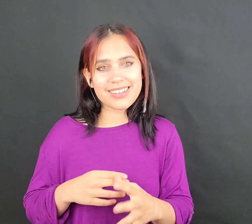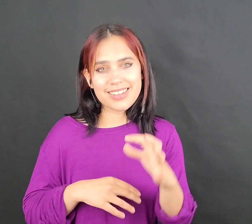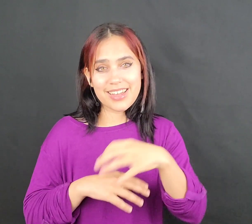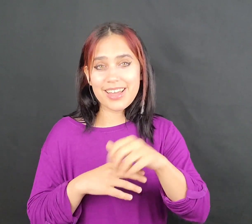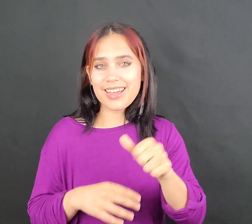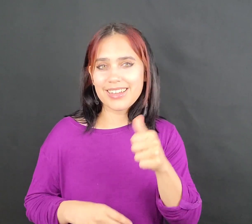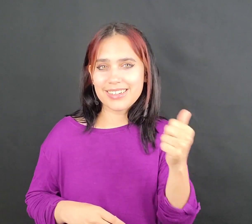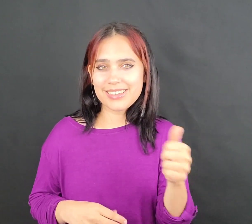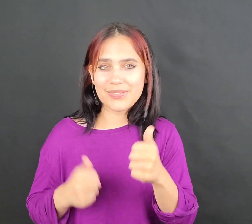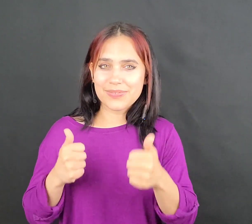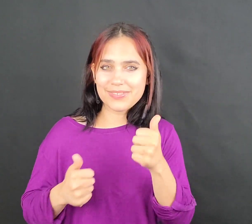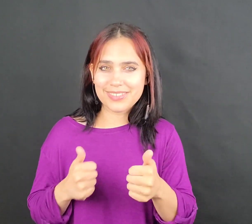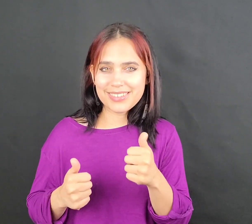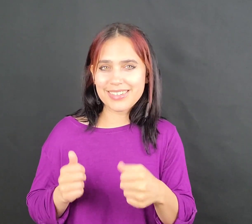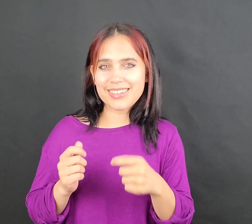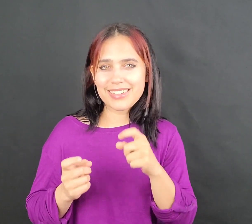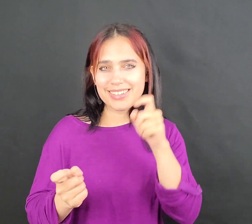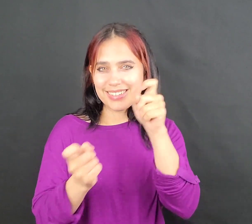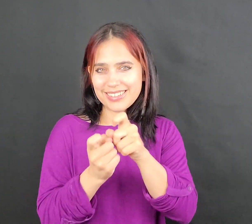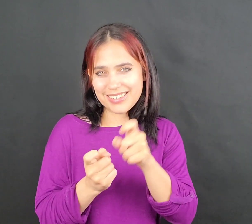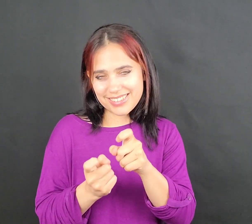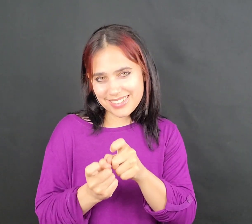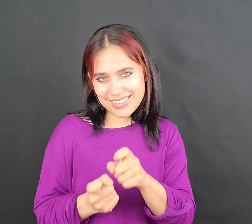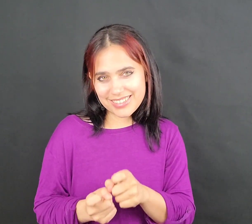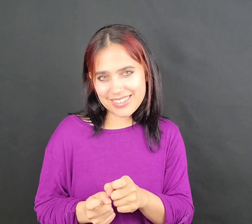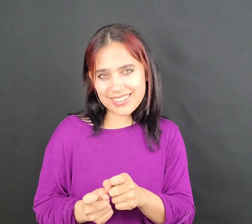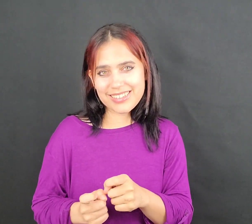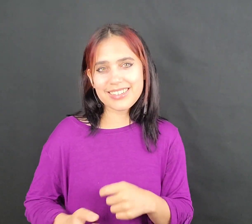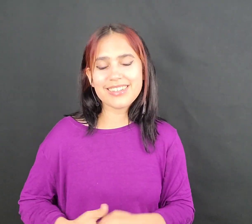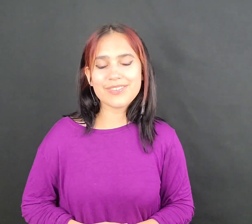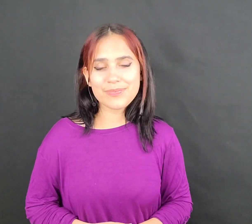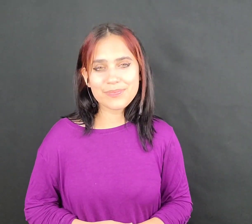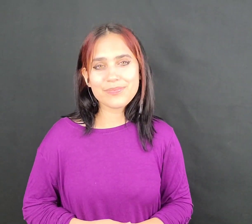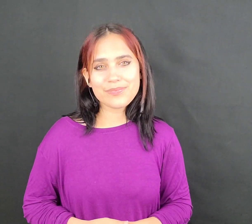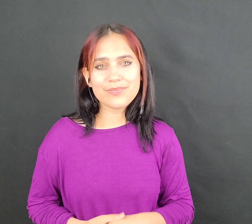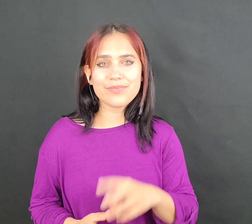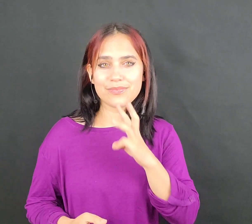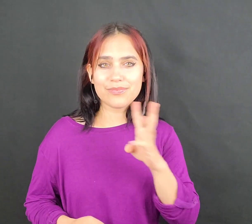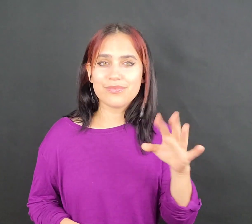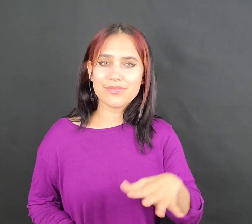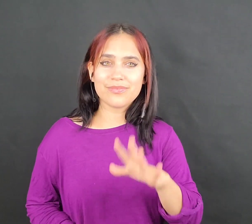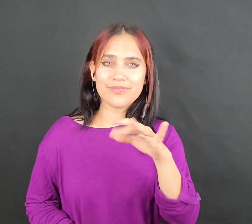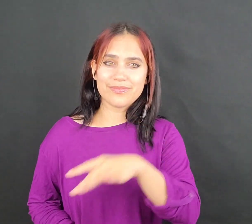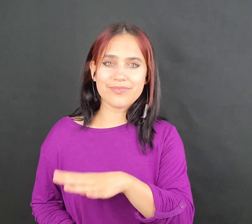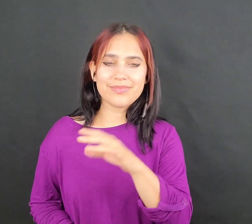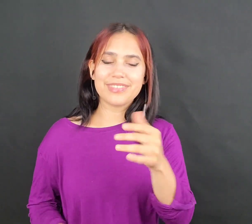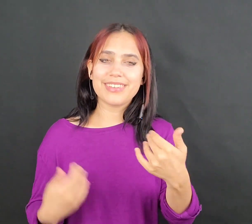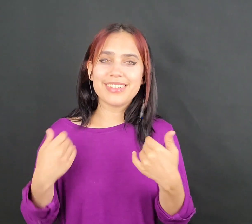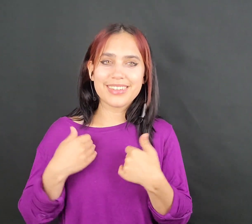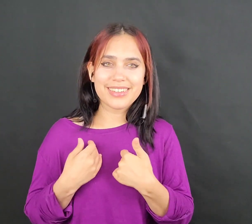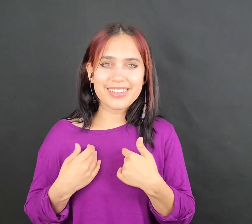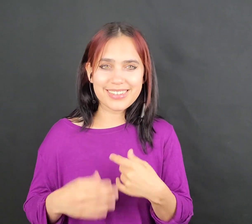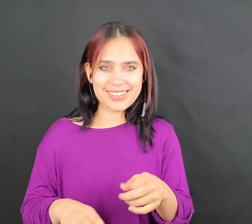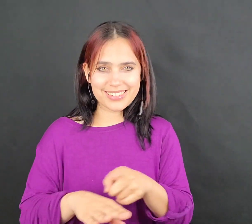of calcium carbonate and other minerals, which is precipitated from mineralized water solutions as the water